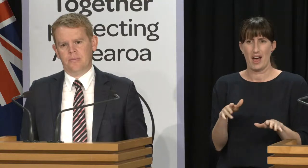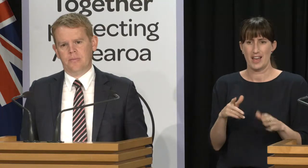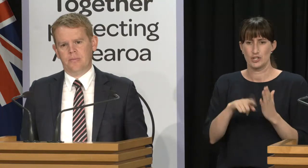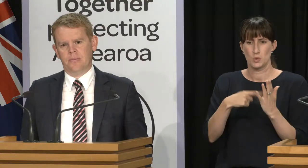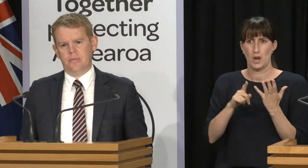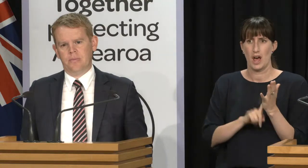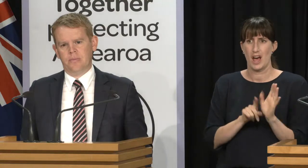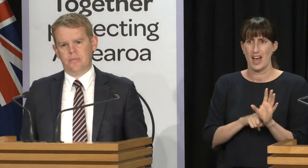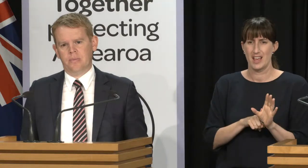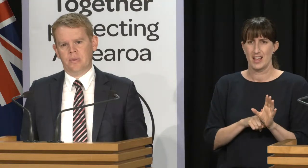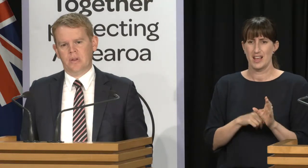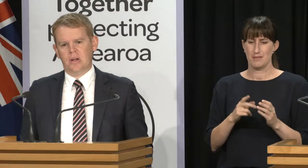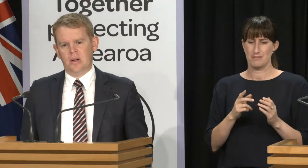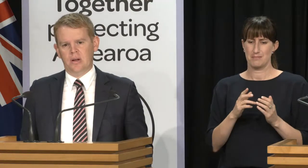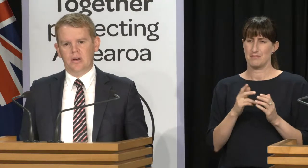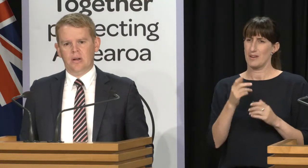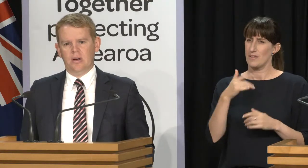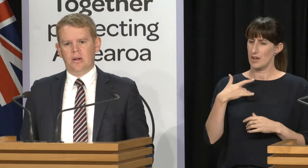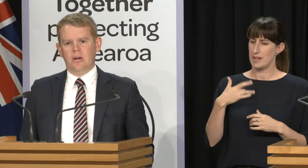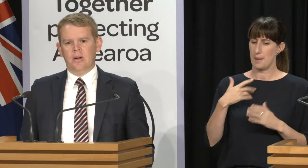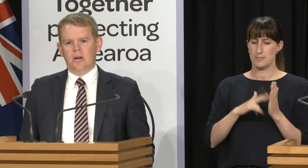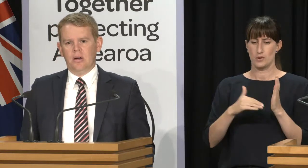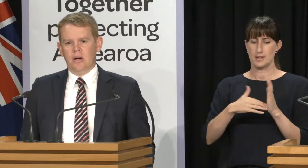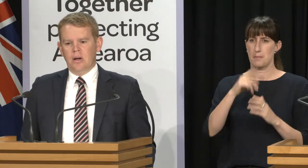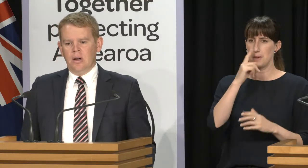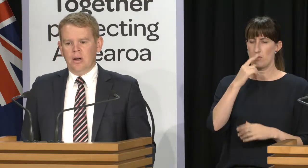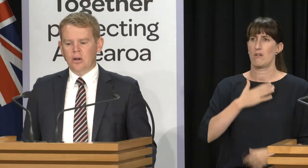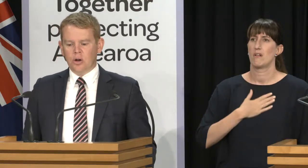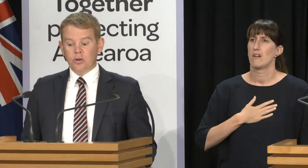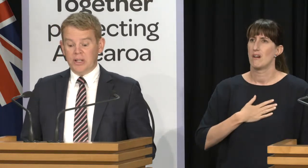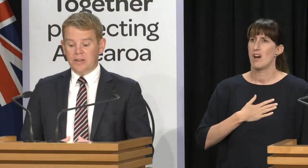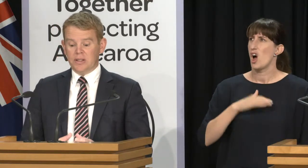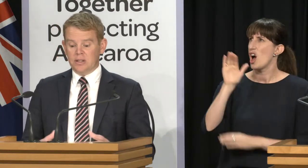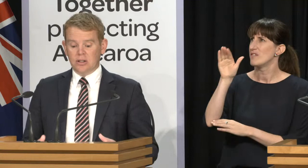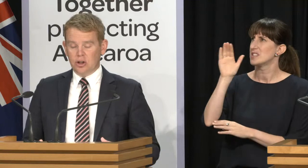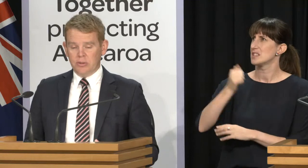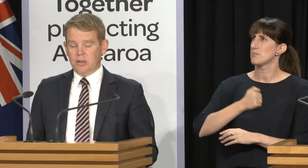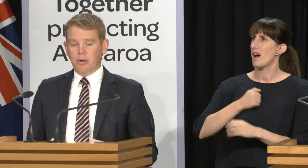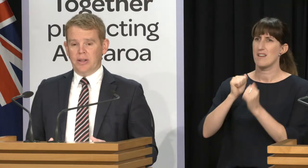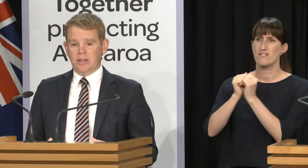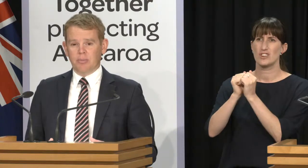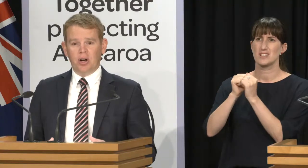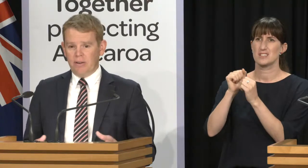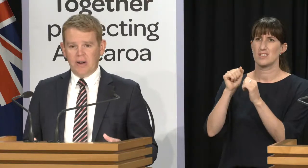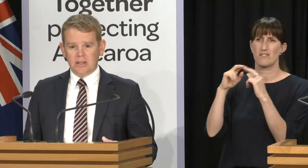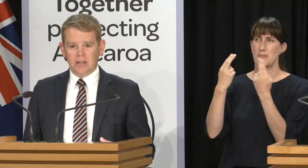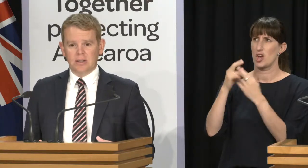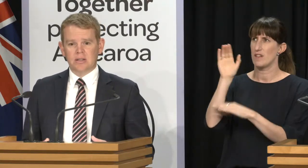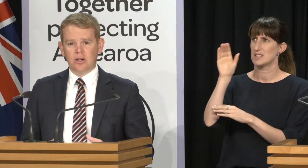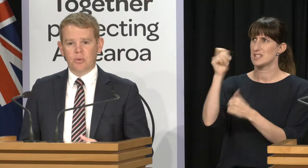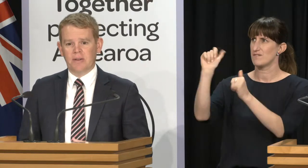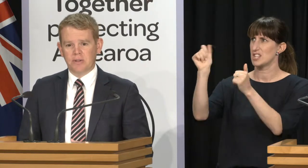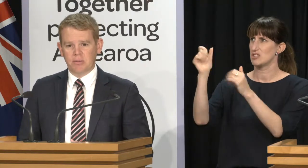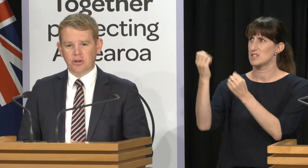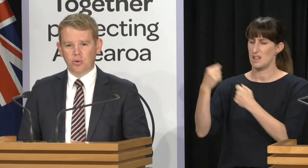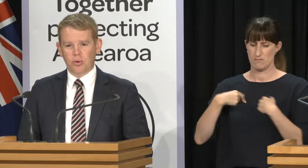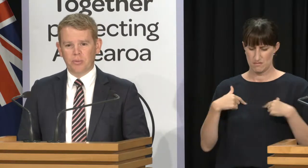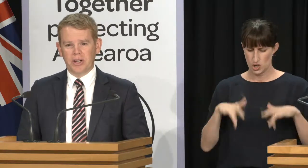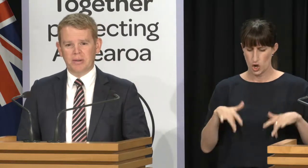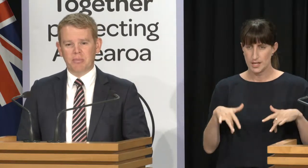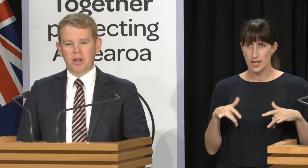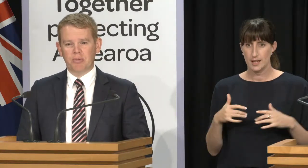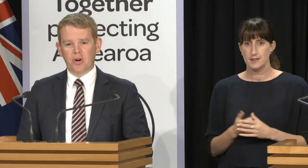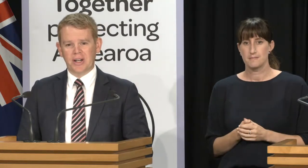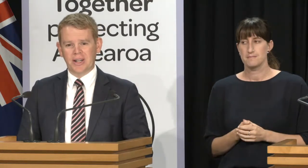families overseas have already been vaccinated and we haven't even started with the general population yet? Look, ultimately this is determined by the supply of vaccines, so we have to make sure